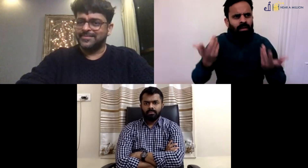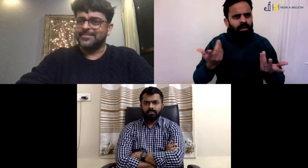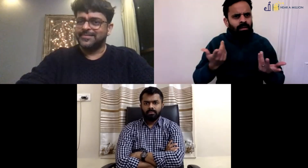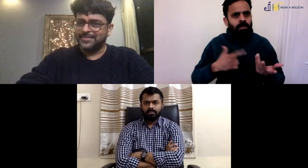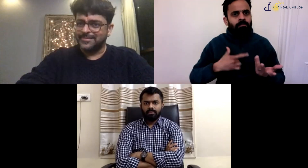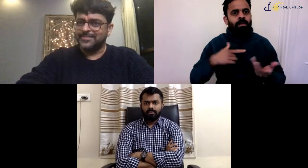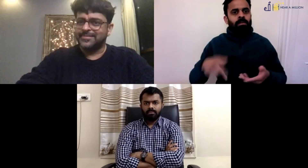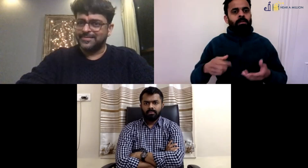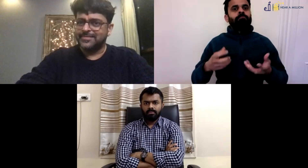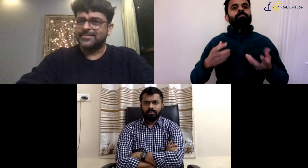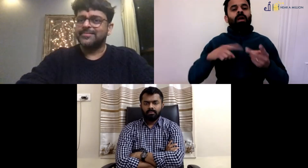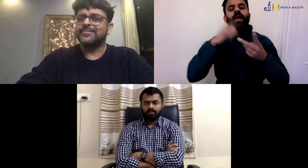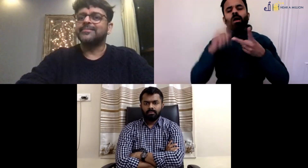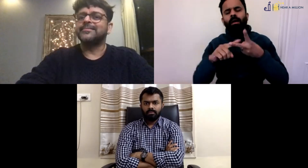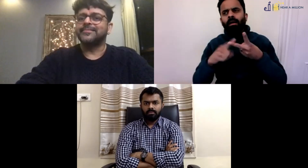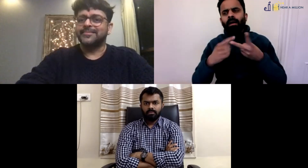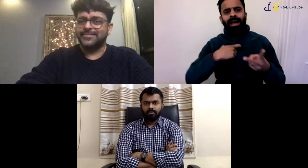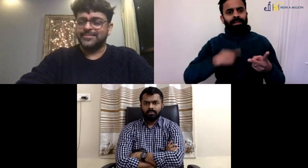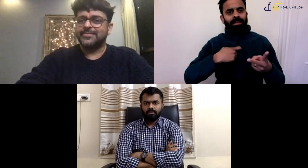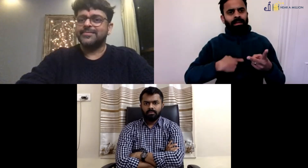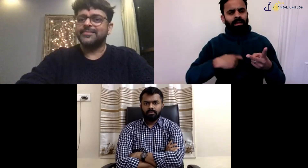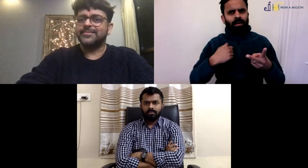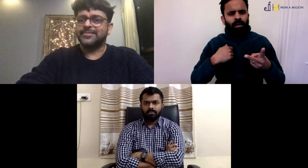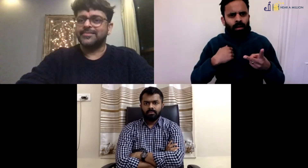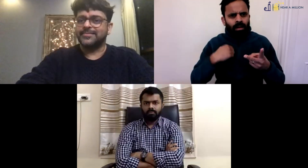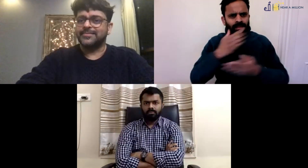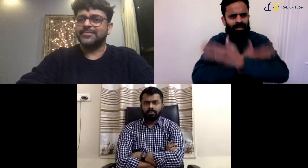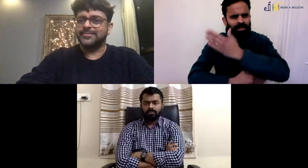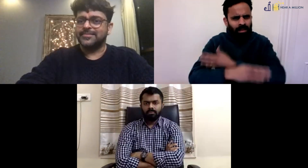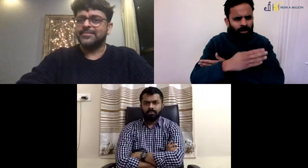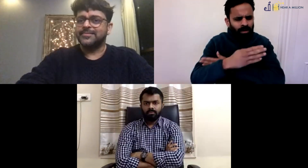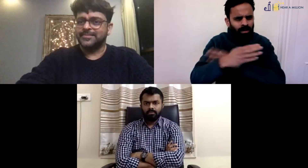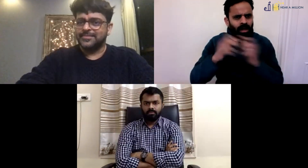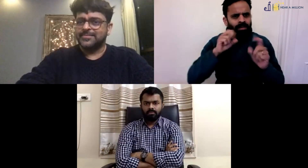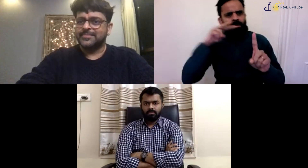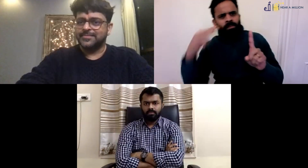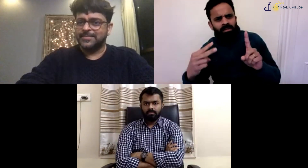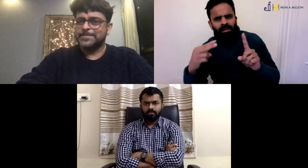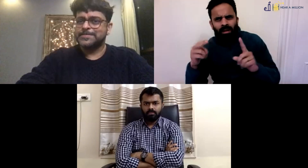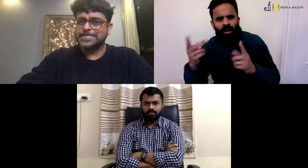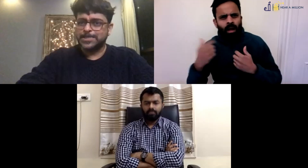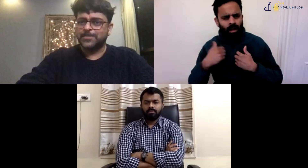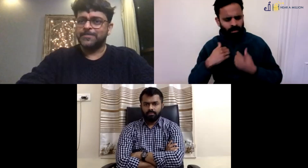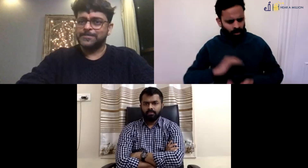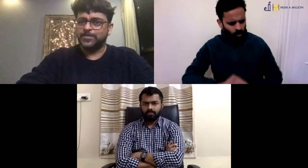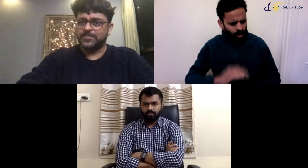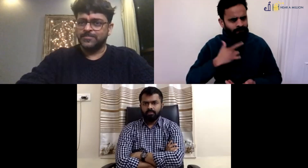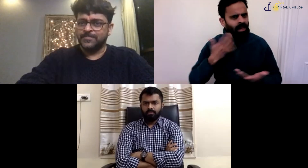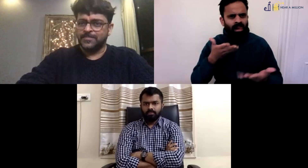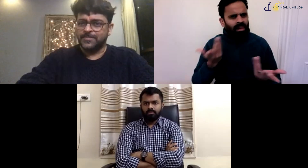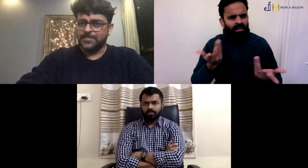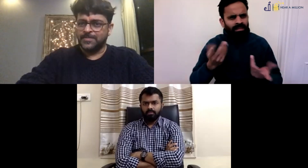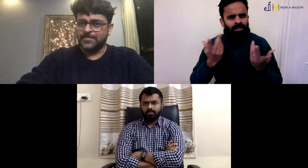while growing up, my parents, etc., using it. And then disability as a